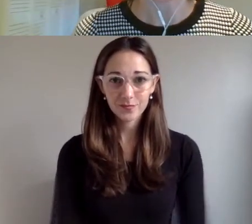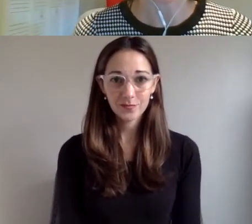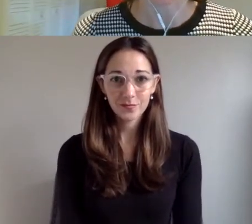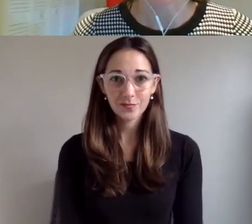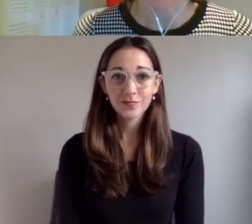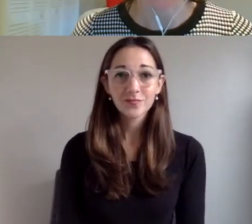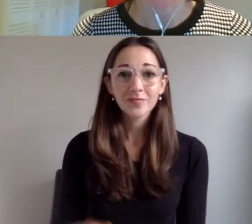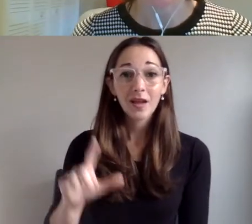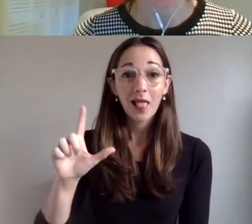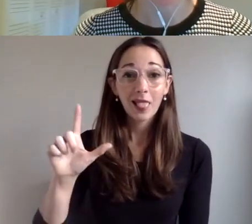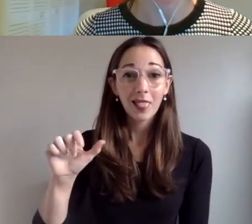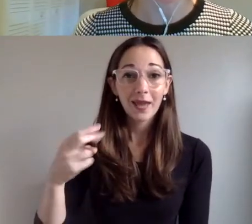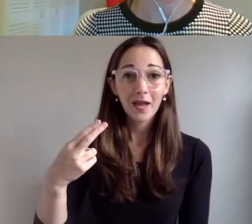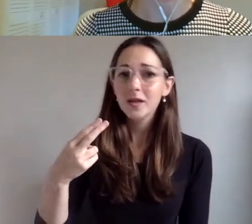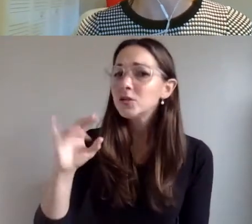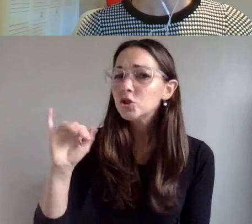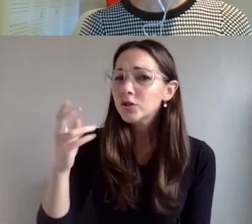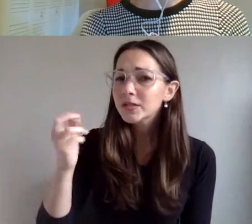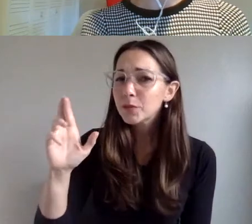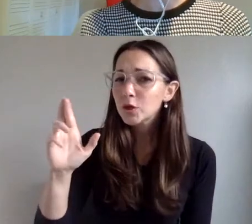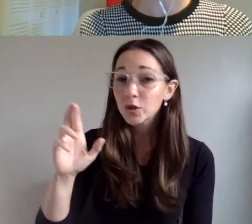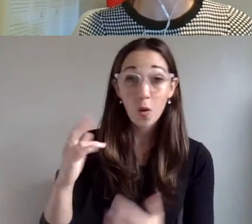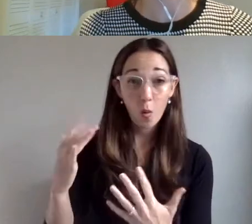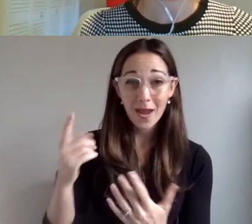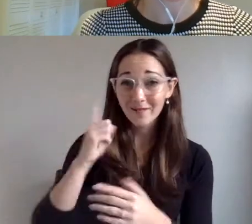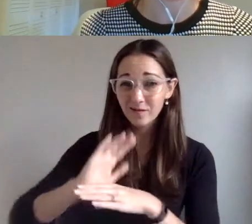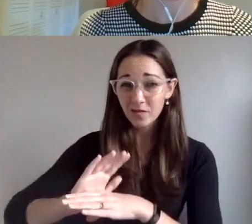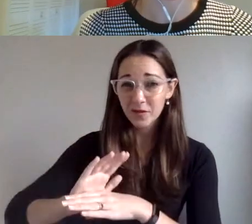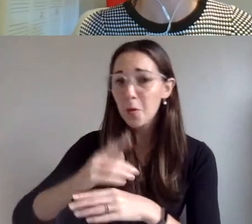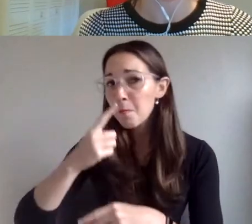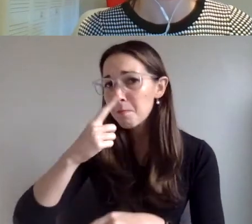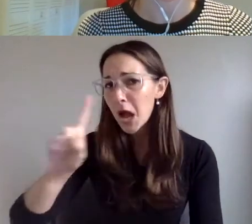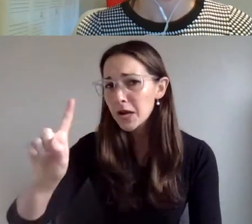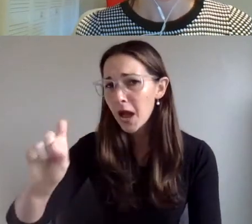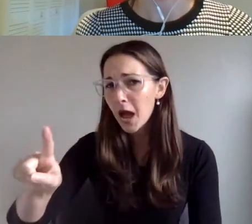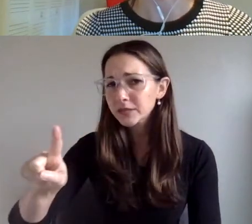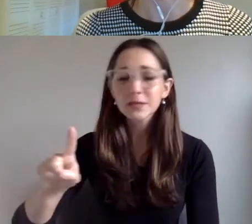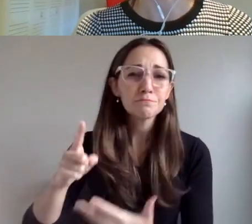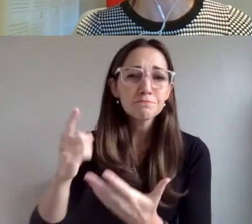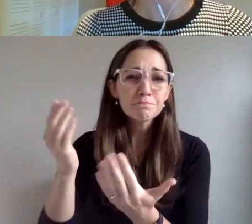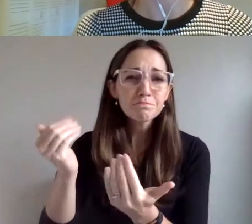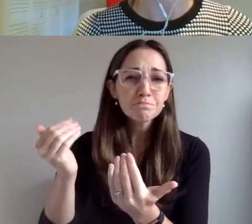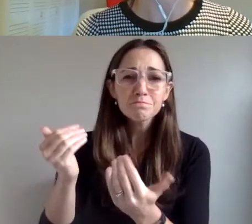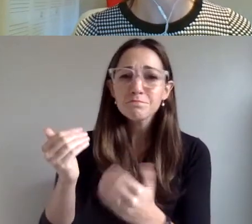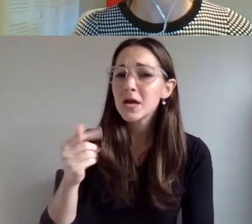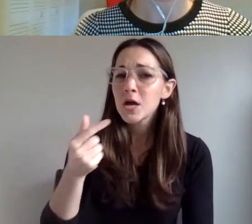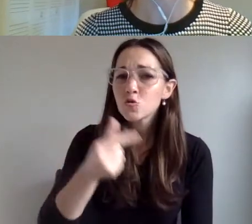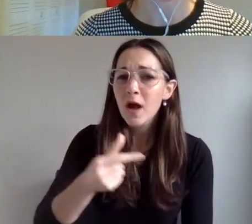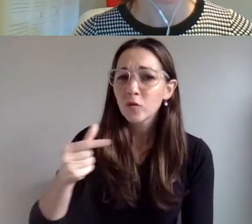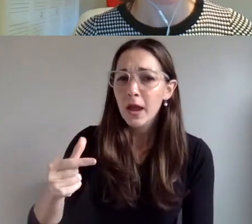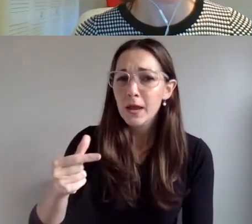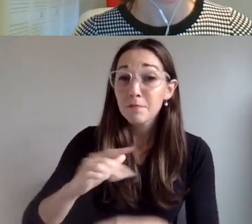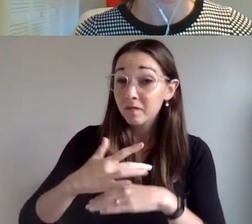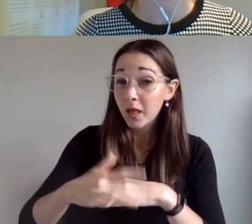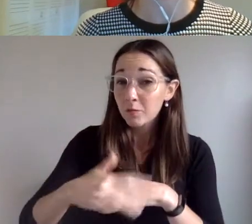Jesper, while we're waiting for the video to pop up, could you tell us you mentioned that GraphoGame is available in some